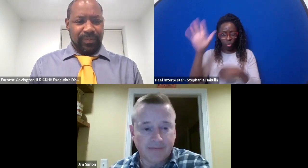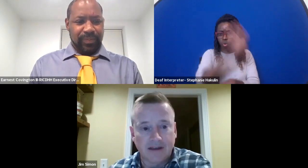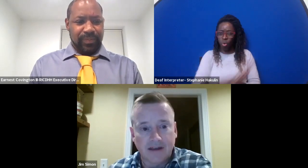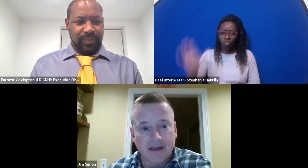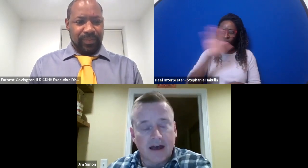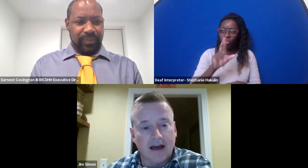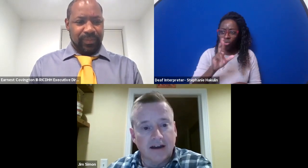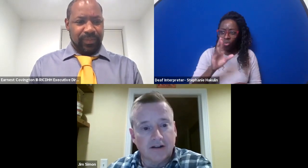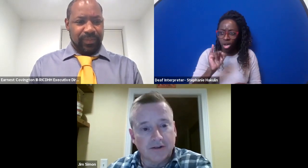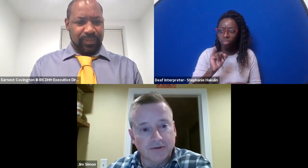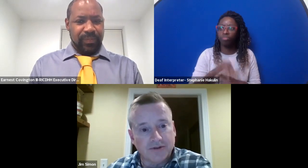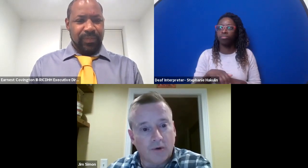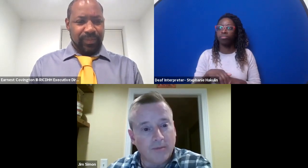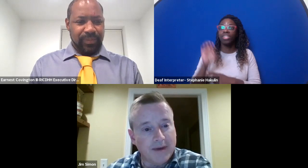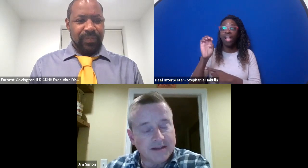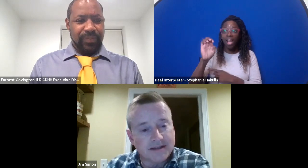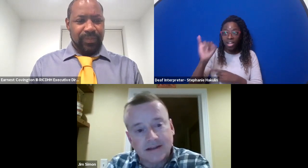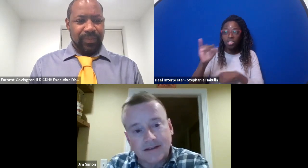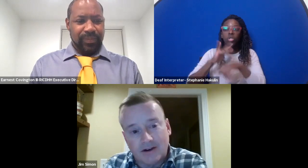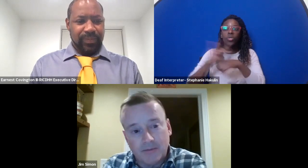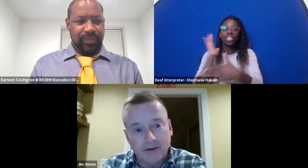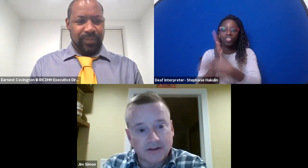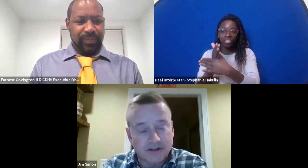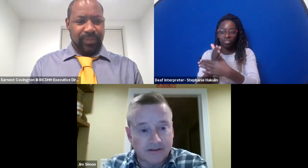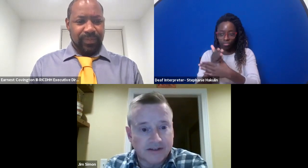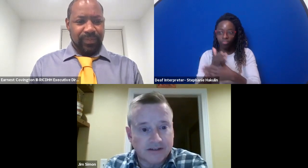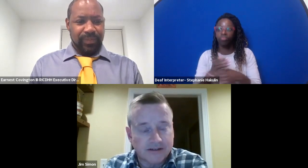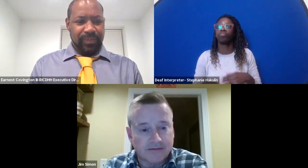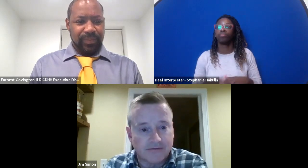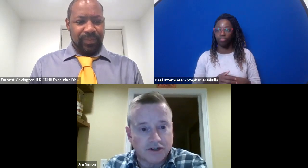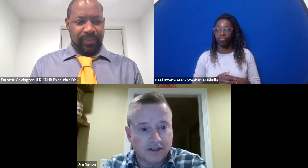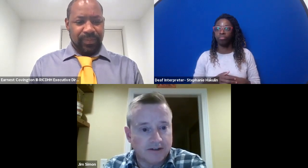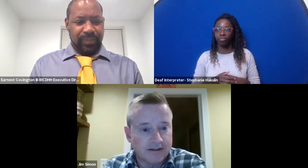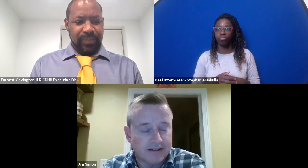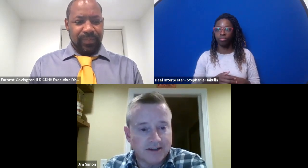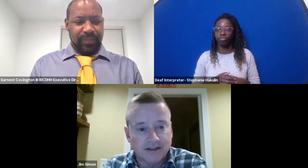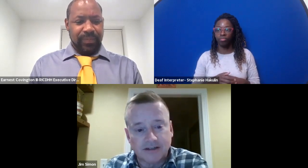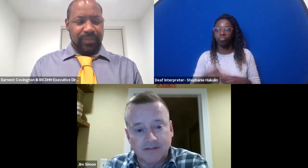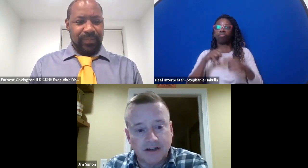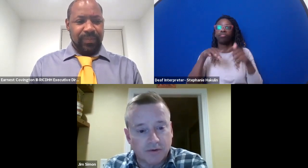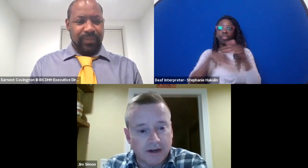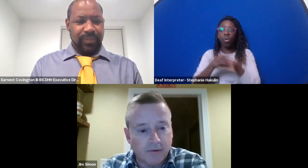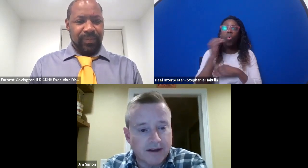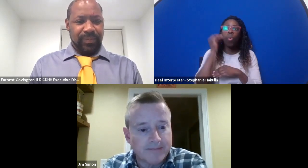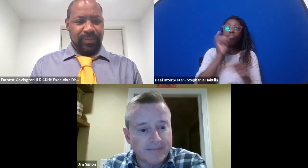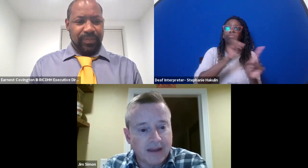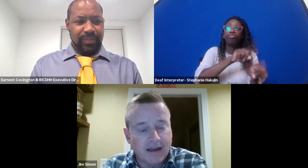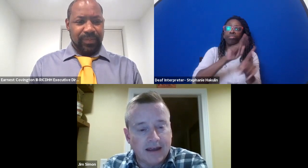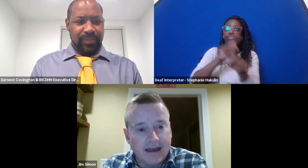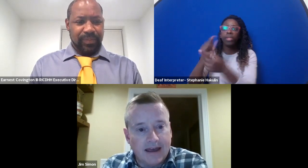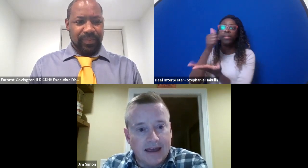intervention. It includes home-based therapeutic services for children ages 3 to